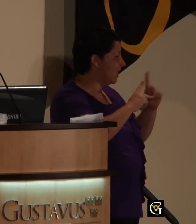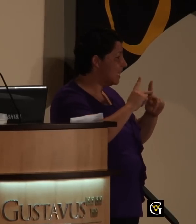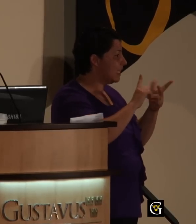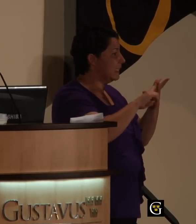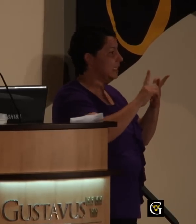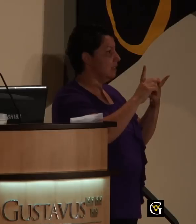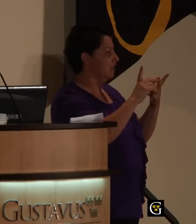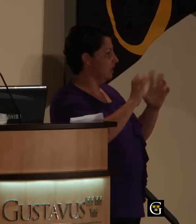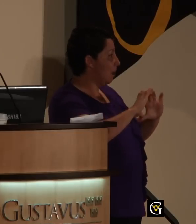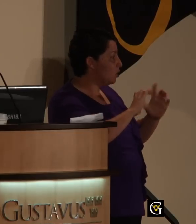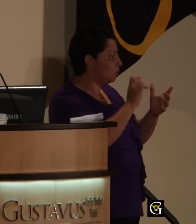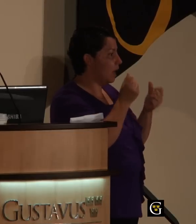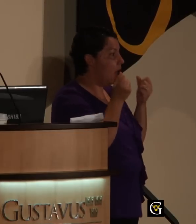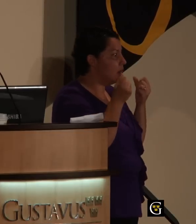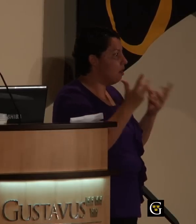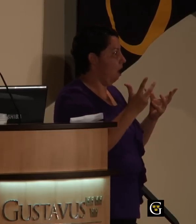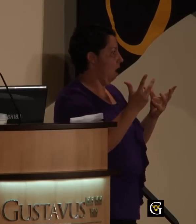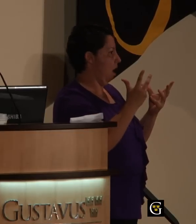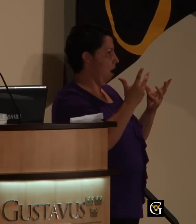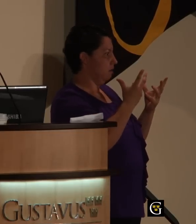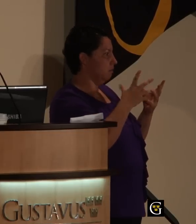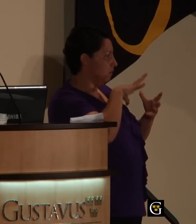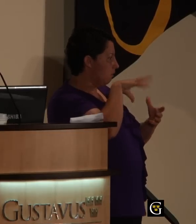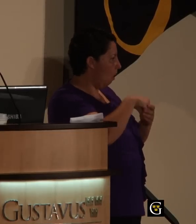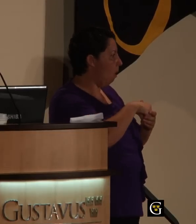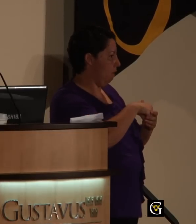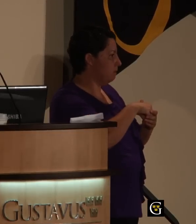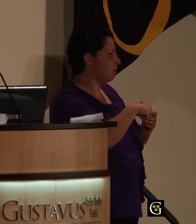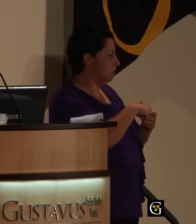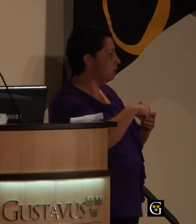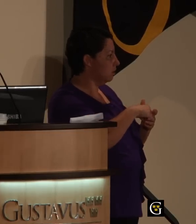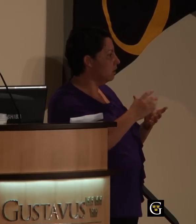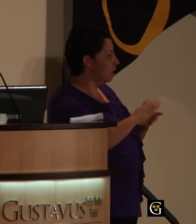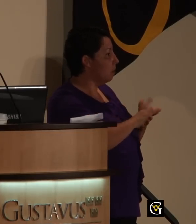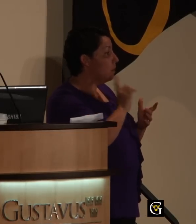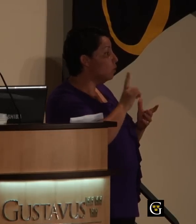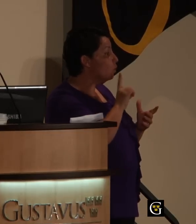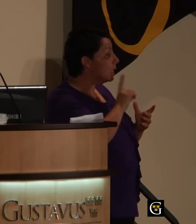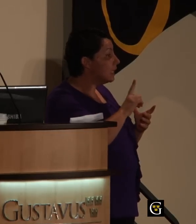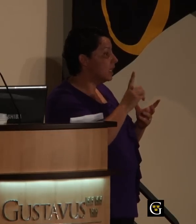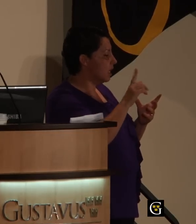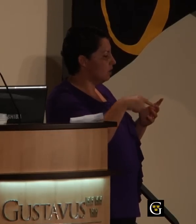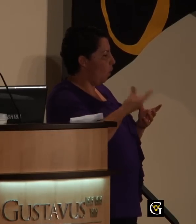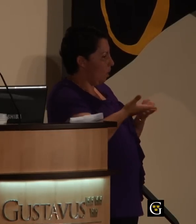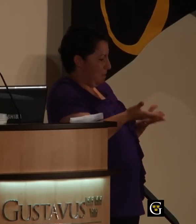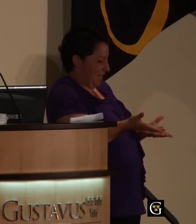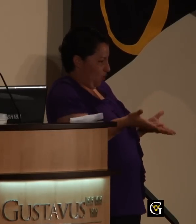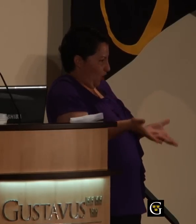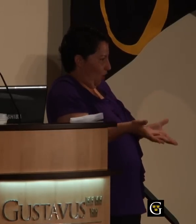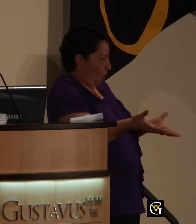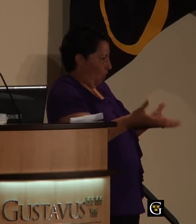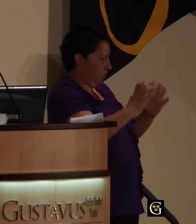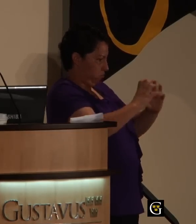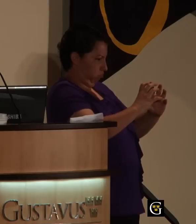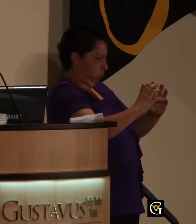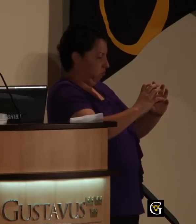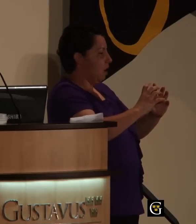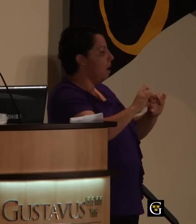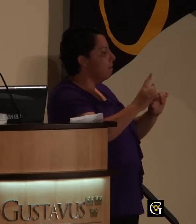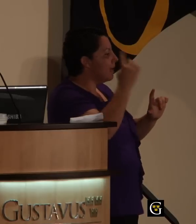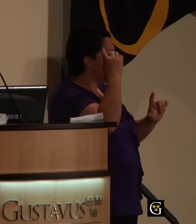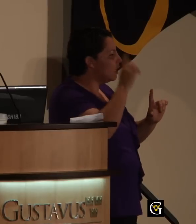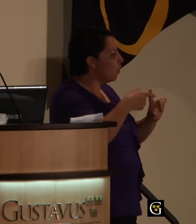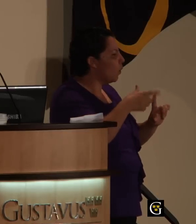a lot going on in there, but it's all material in the end. So when you have a thought, when you think about an apple, or when you hear